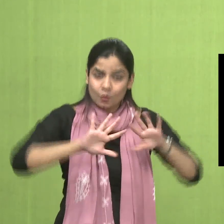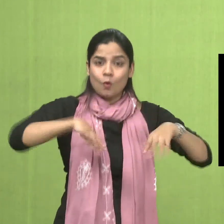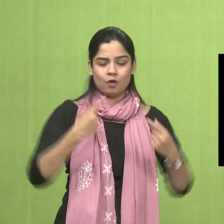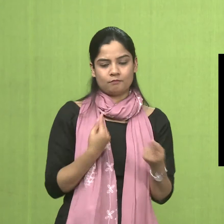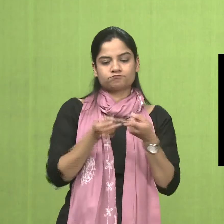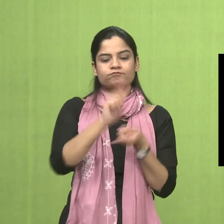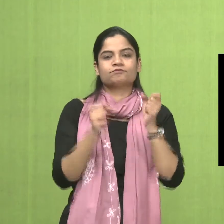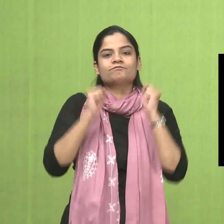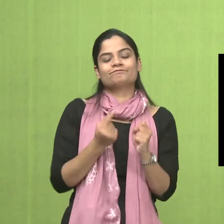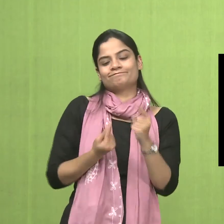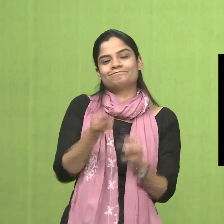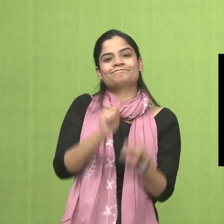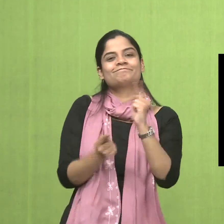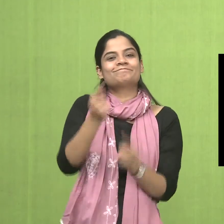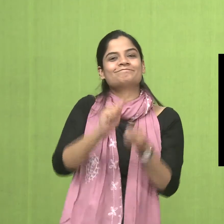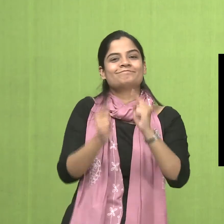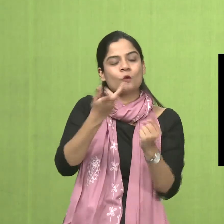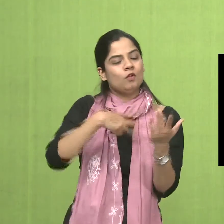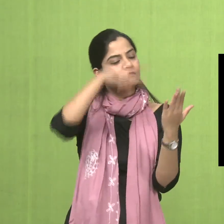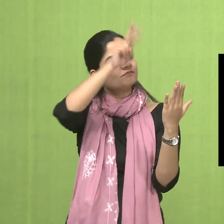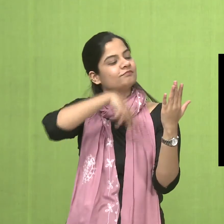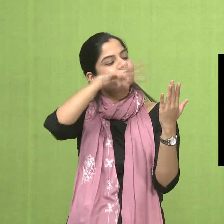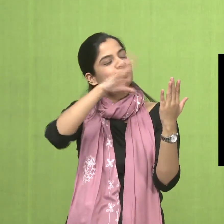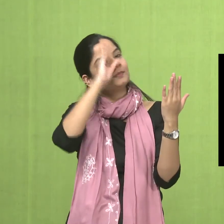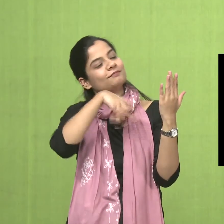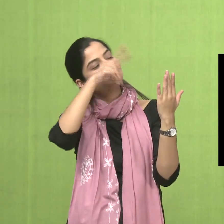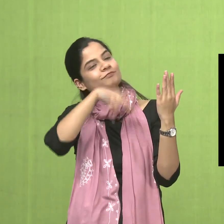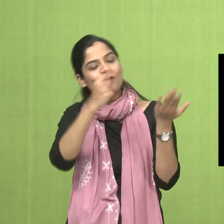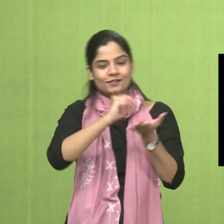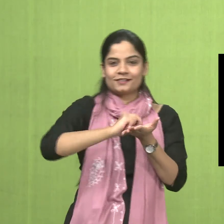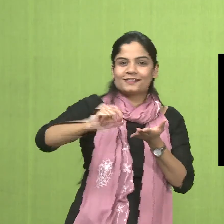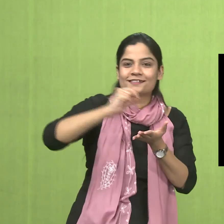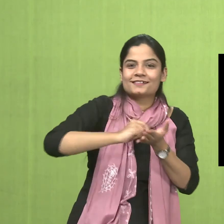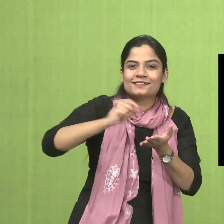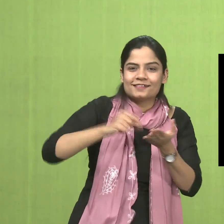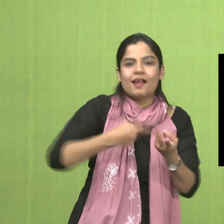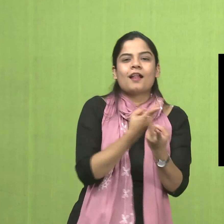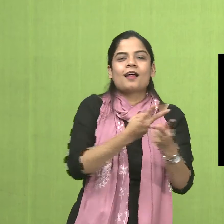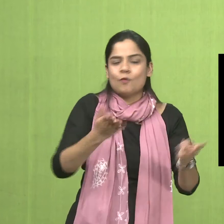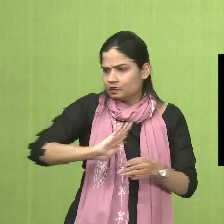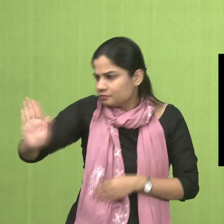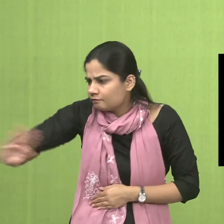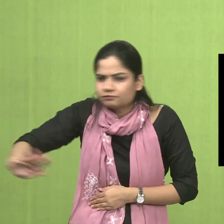can knitting, you can do some reading, you can do some writing, etc. Or you can do some basic